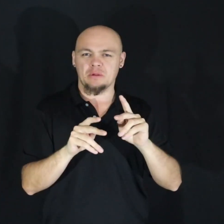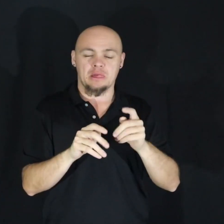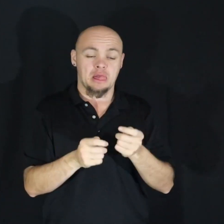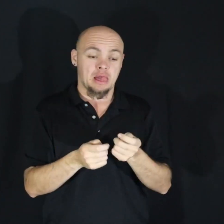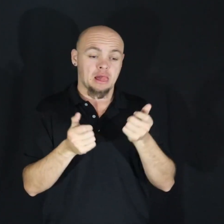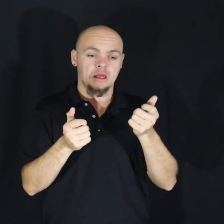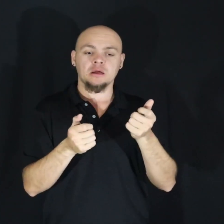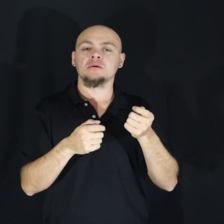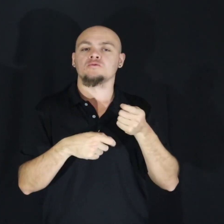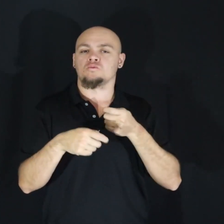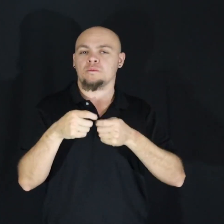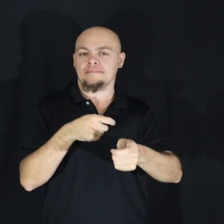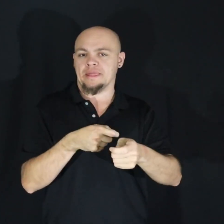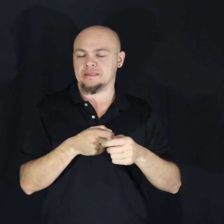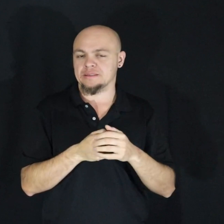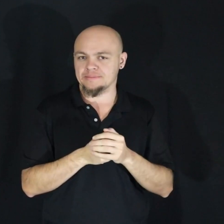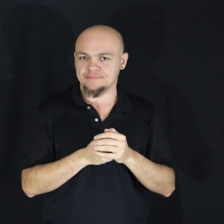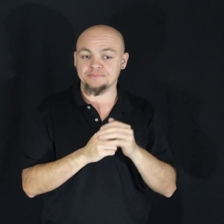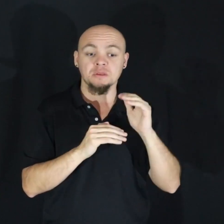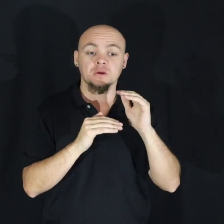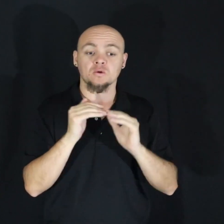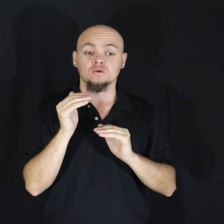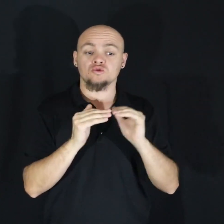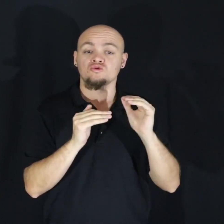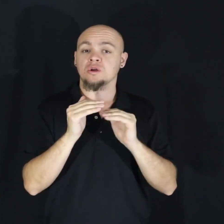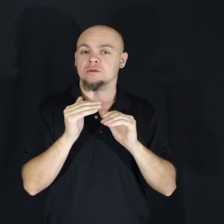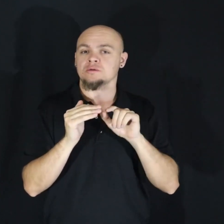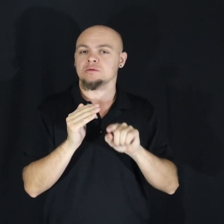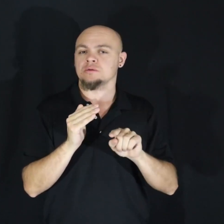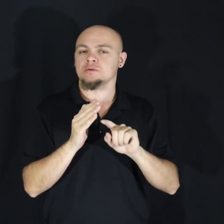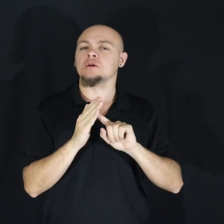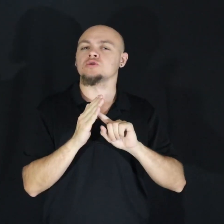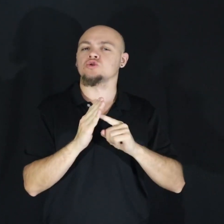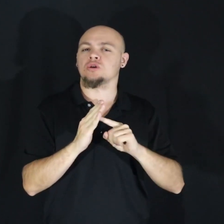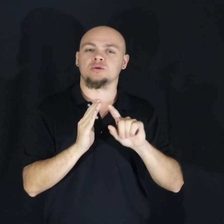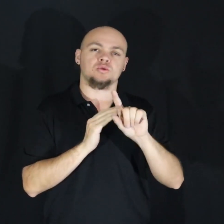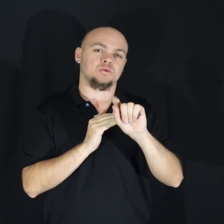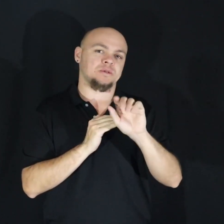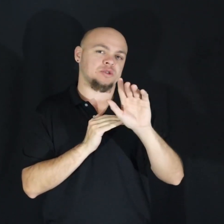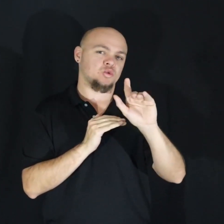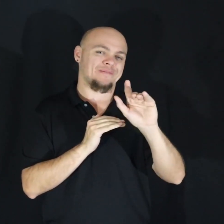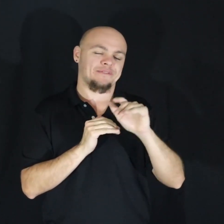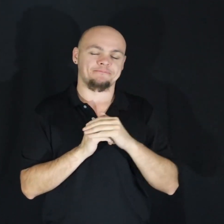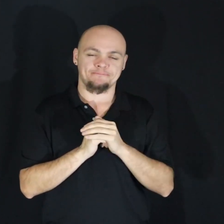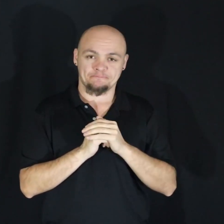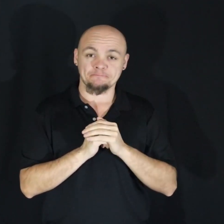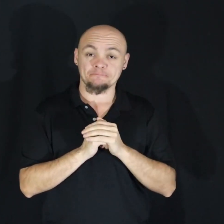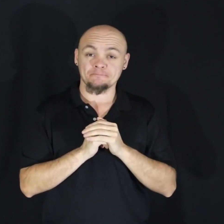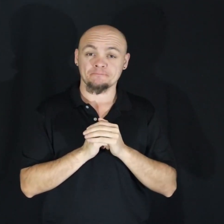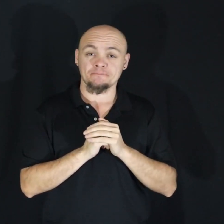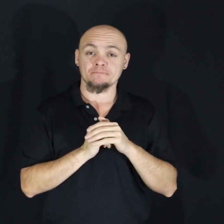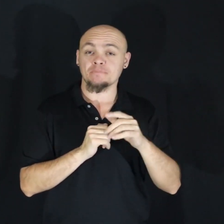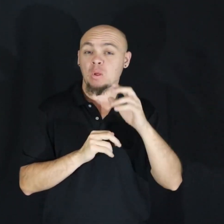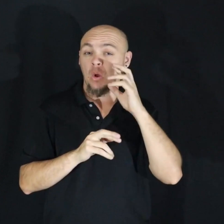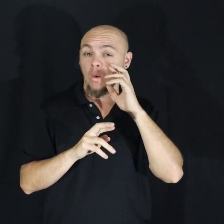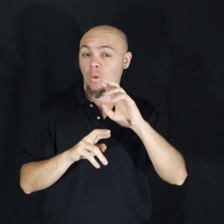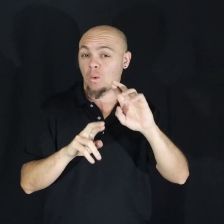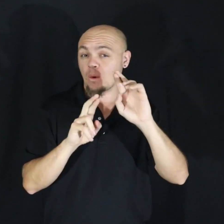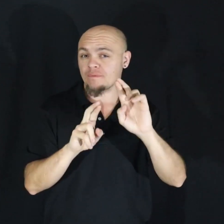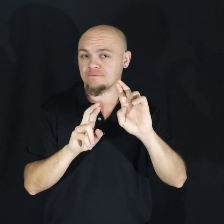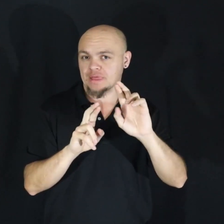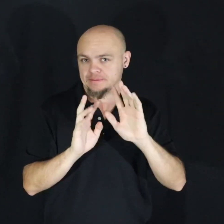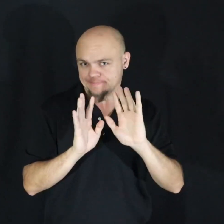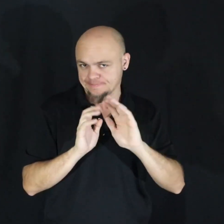Paradise Valley. Construction begins 2025, hopefully.